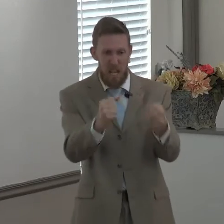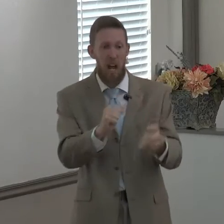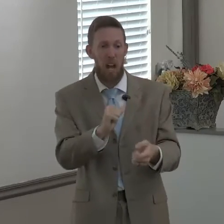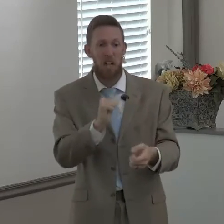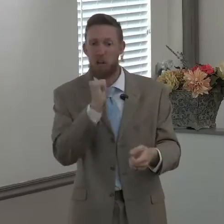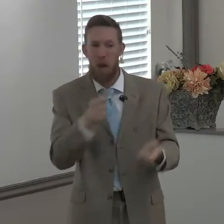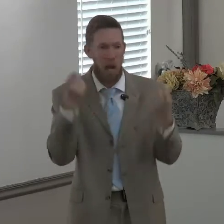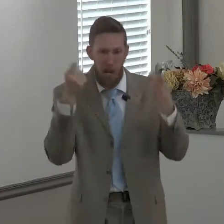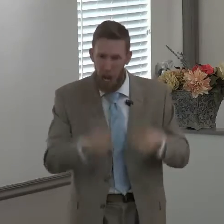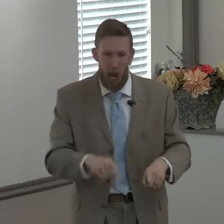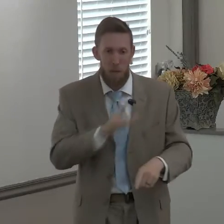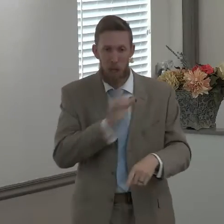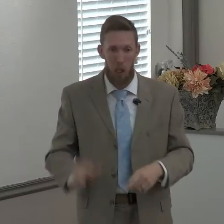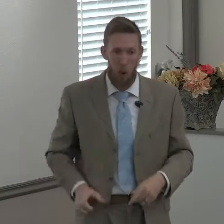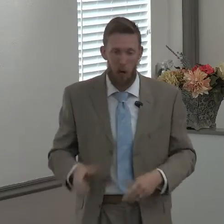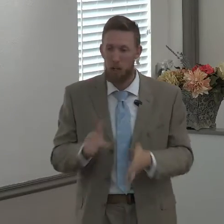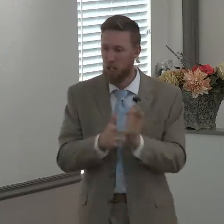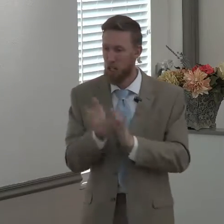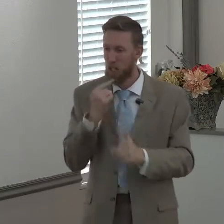Stand up, Chris.